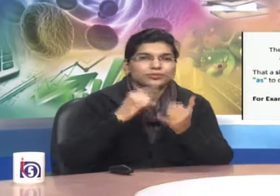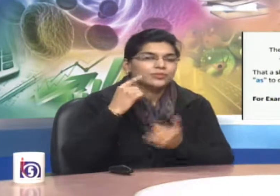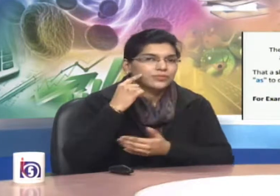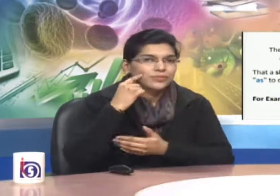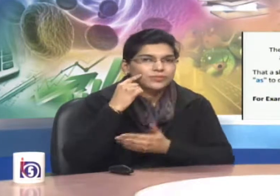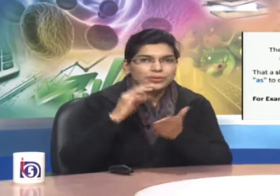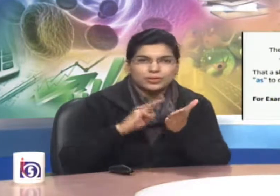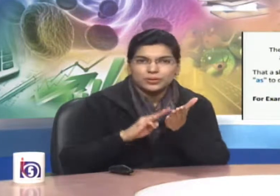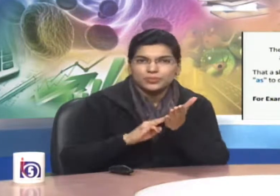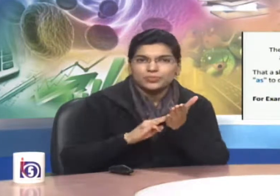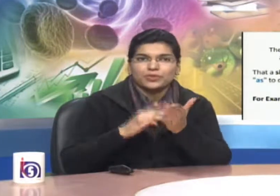The simile